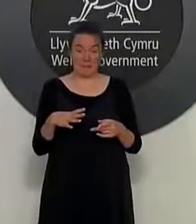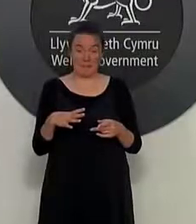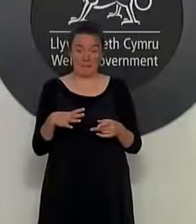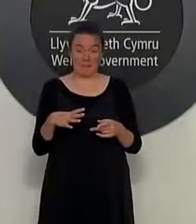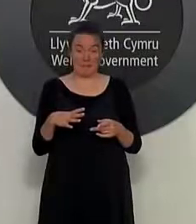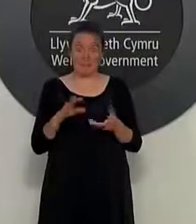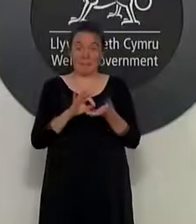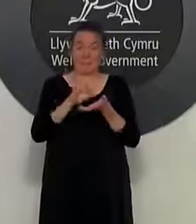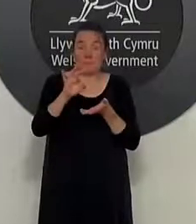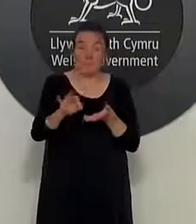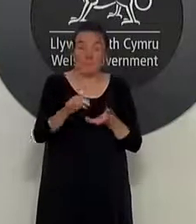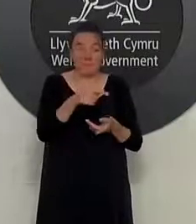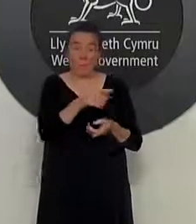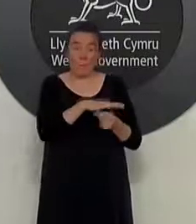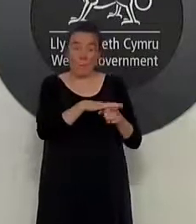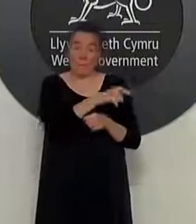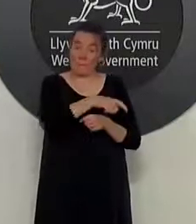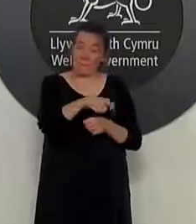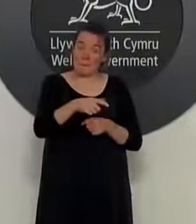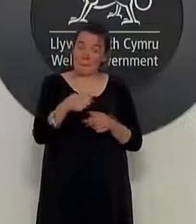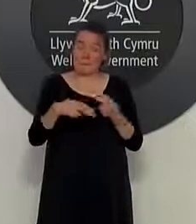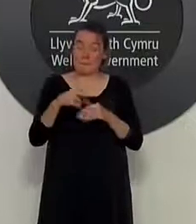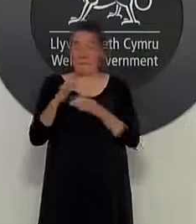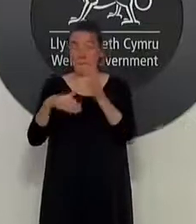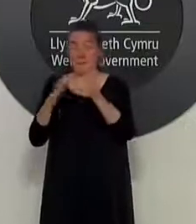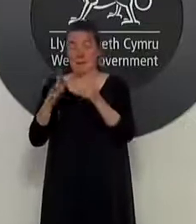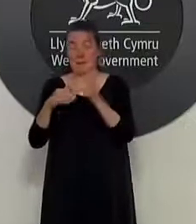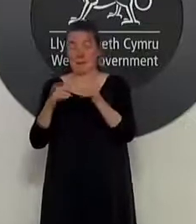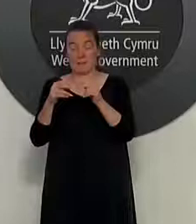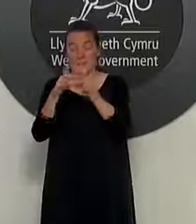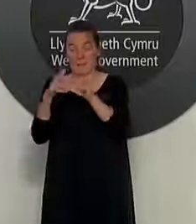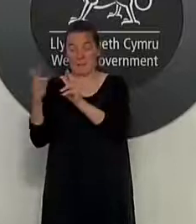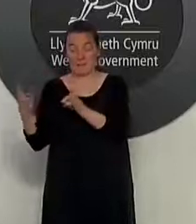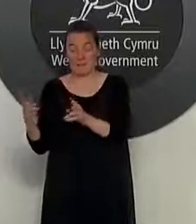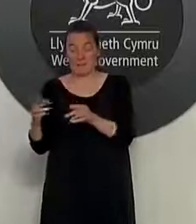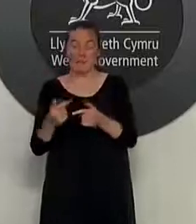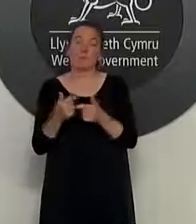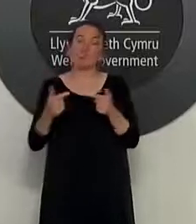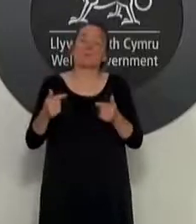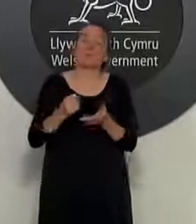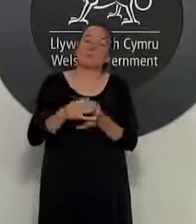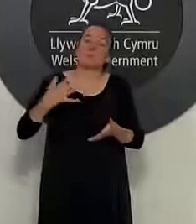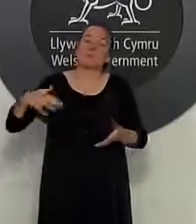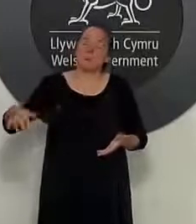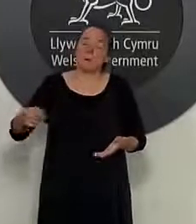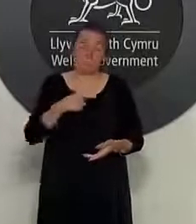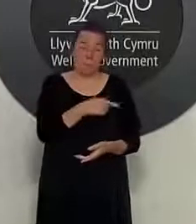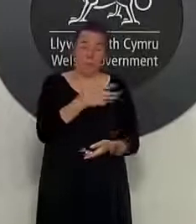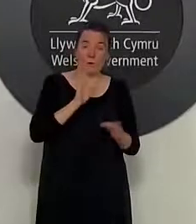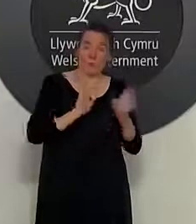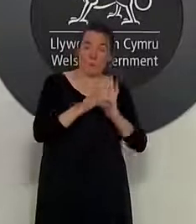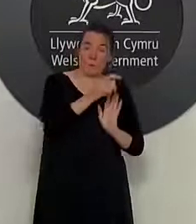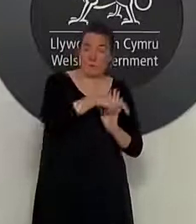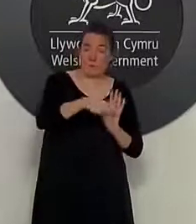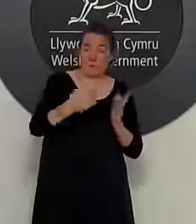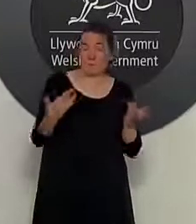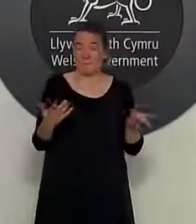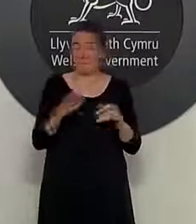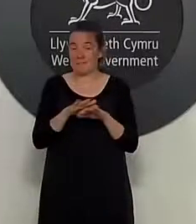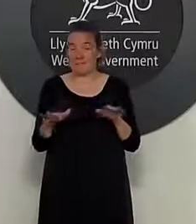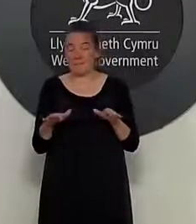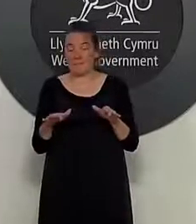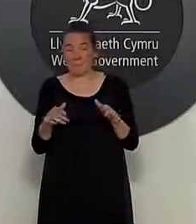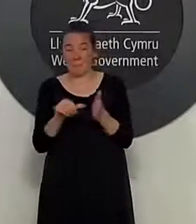build houses which are too expensive for young people in their communities to buy, then that isn't a partial answer. And